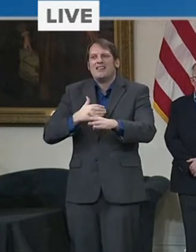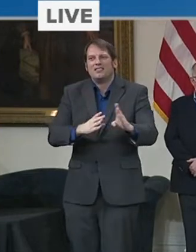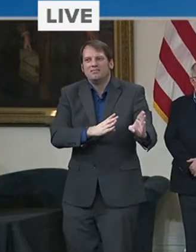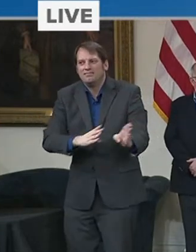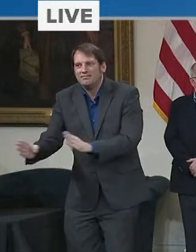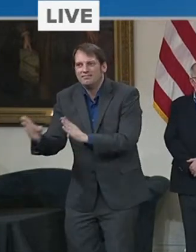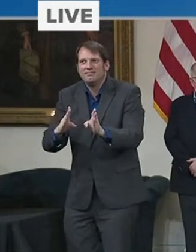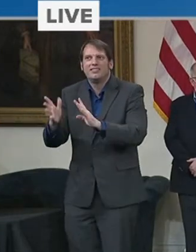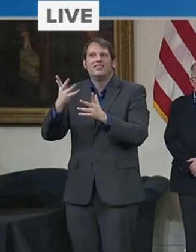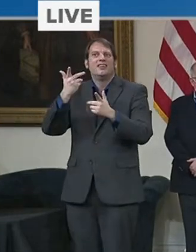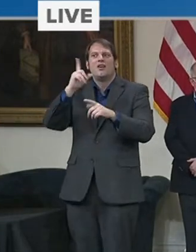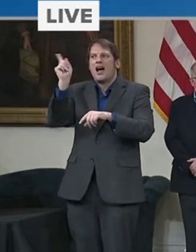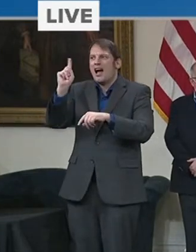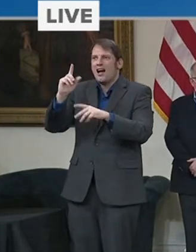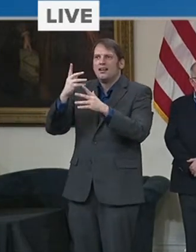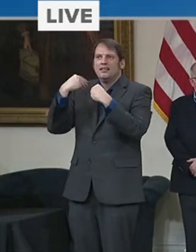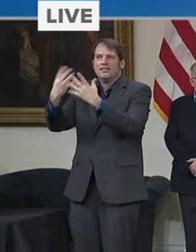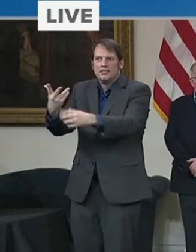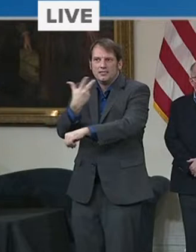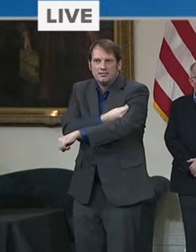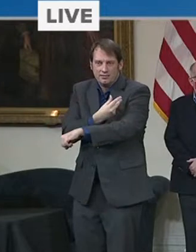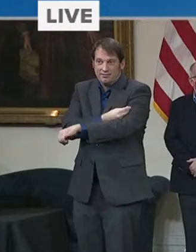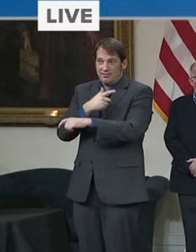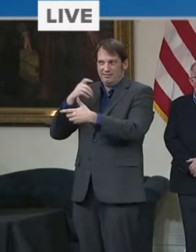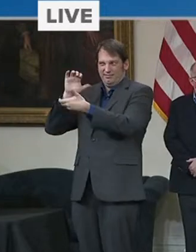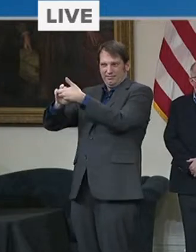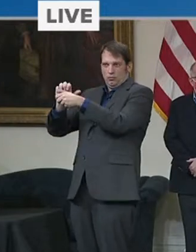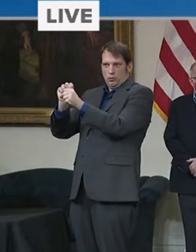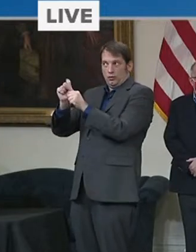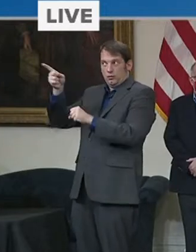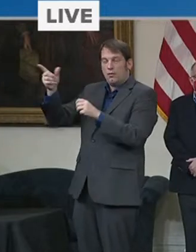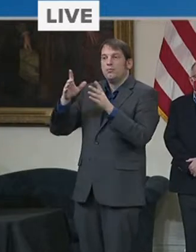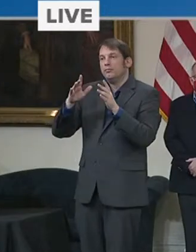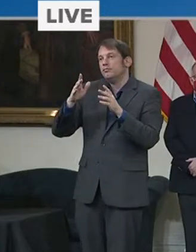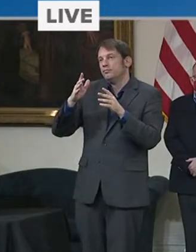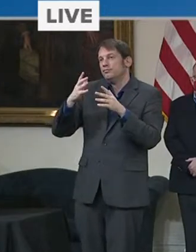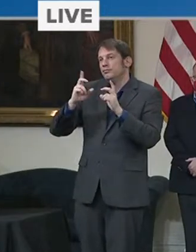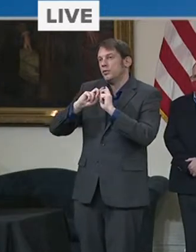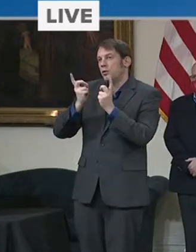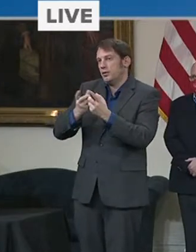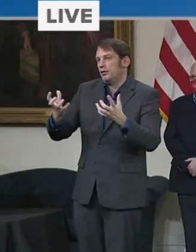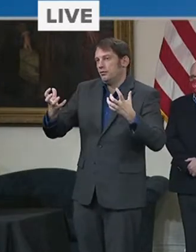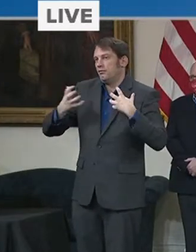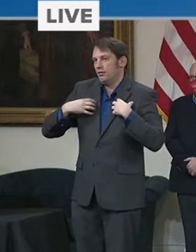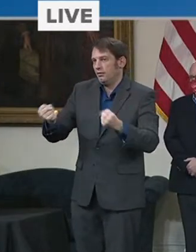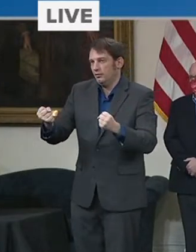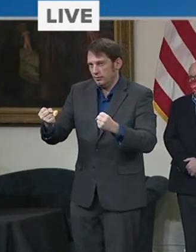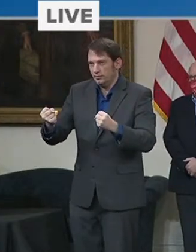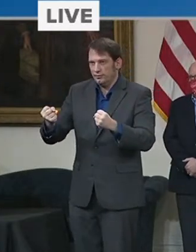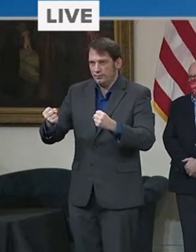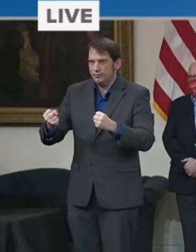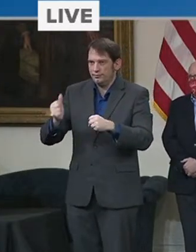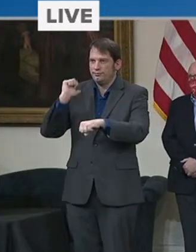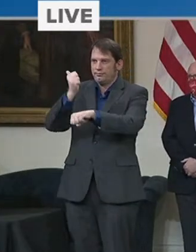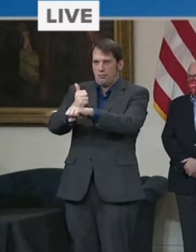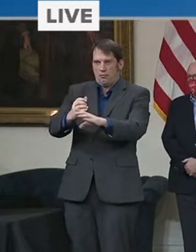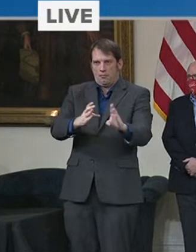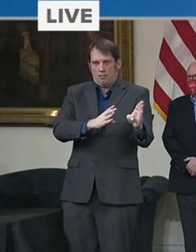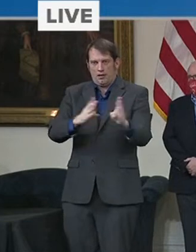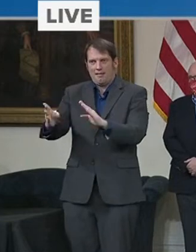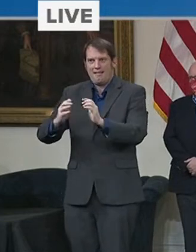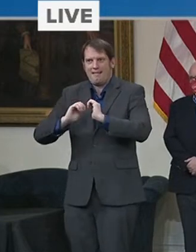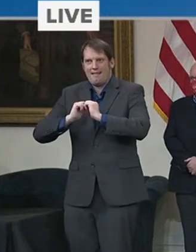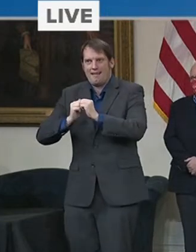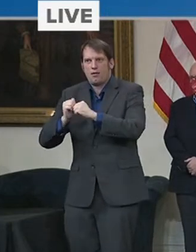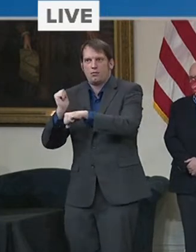Department of Health is developing a broad, scalable vaccine administration infrastructure. We are